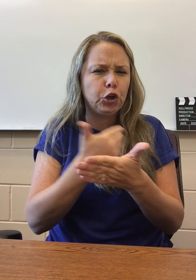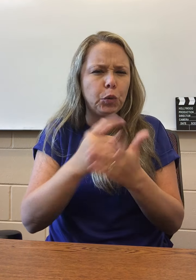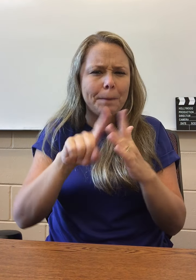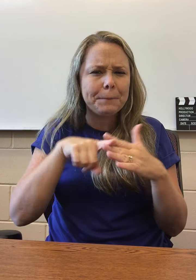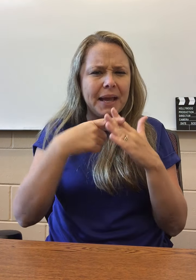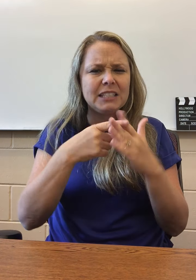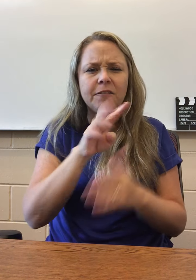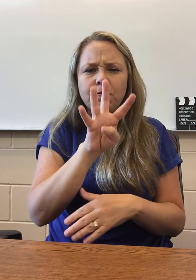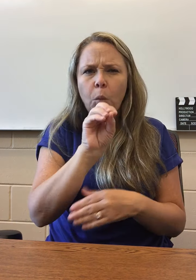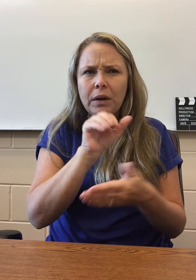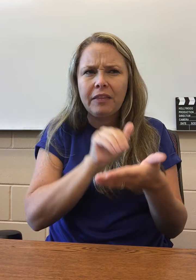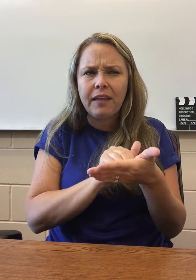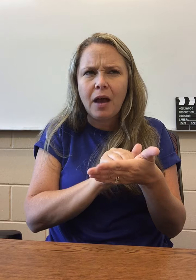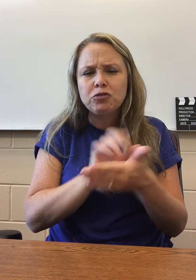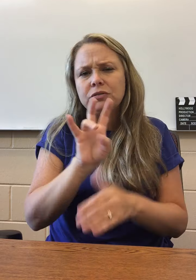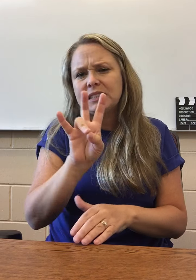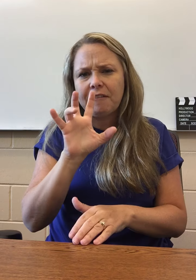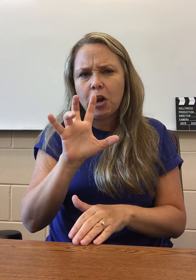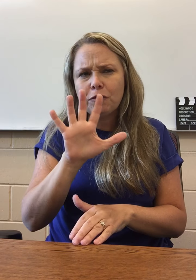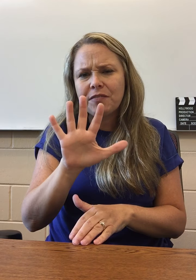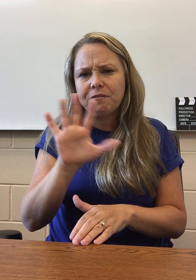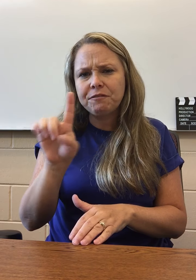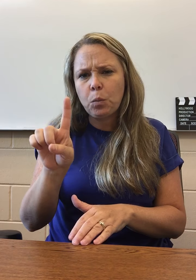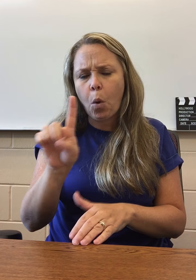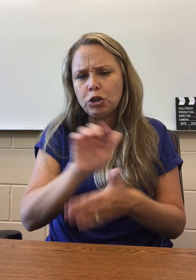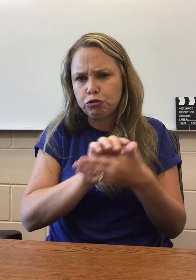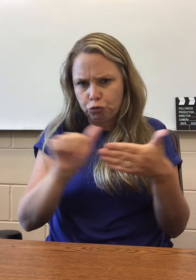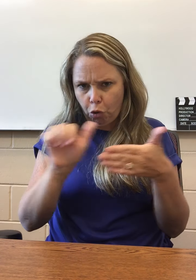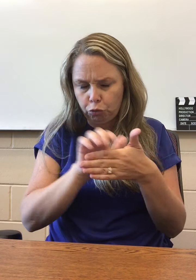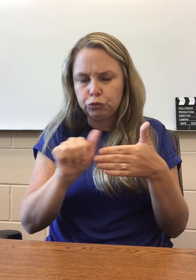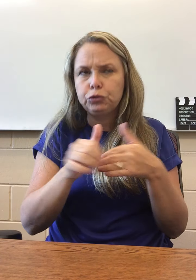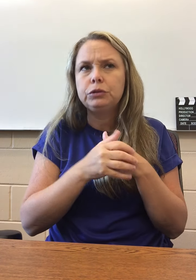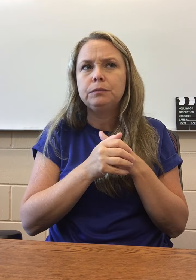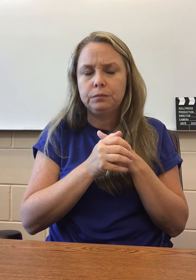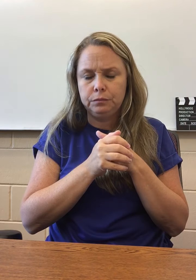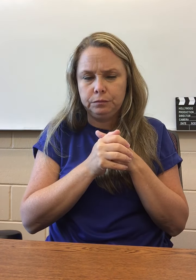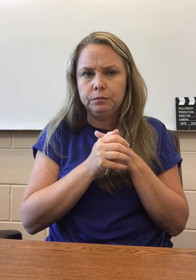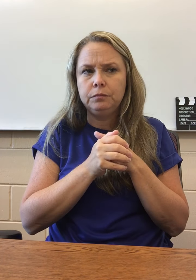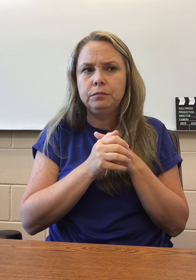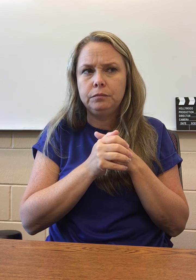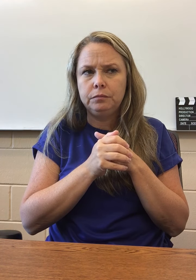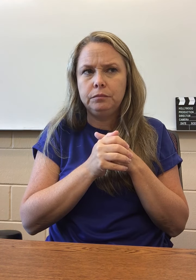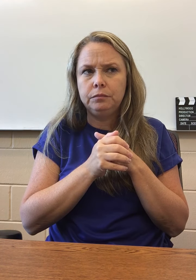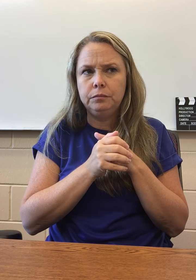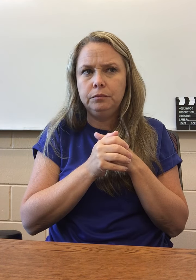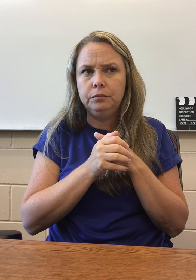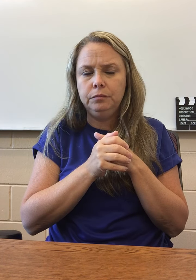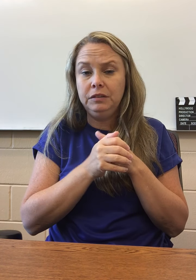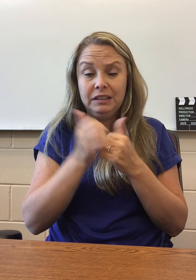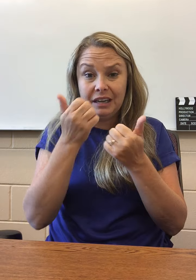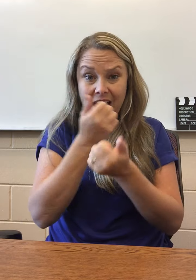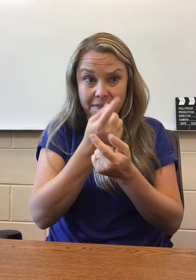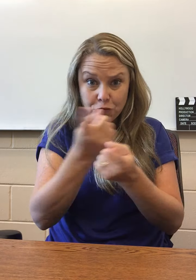thousand seven hundred and fifty one dollars um and with uh everybody above that